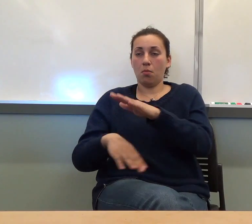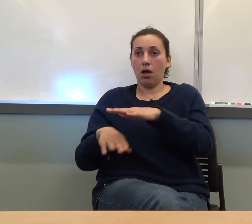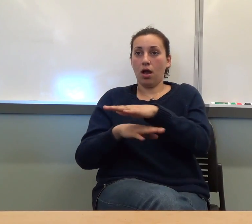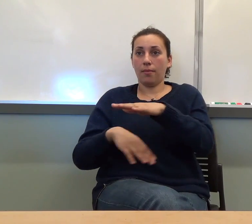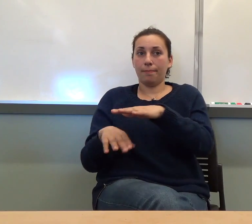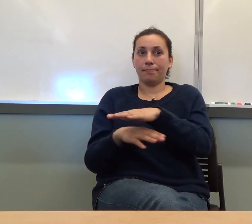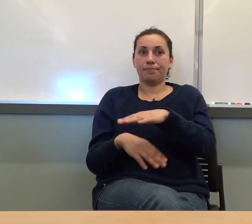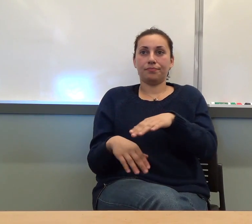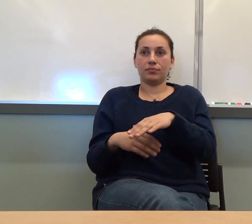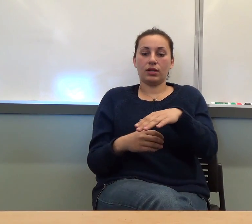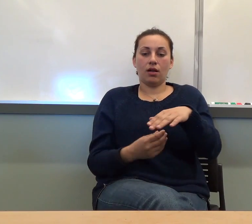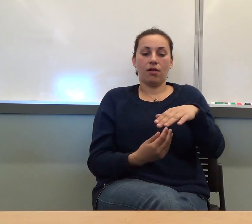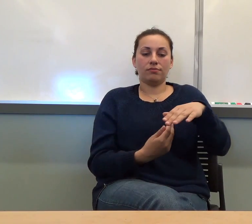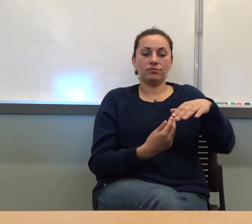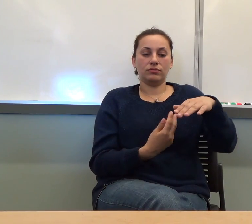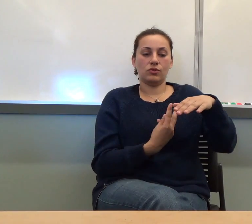5 2's.